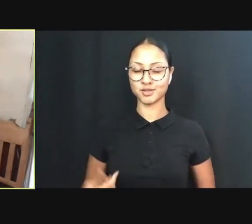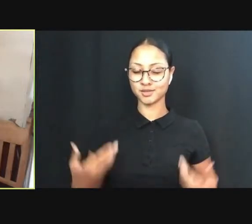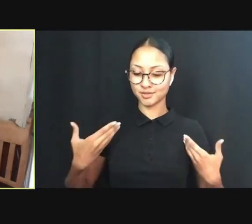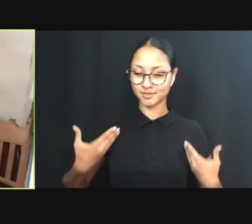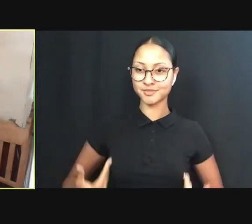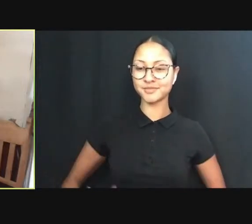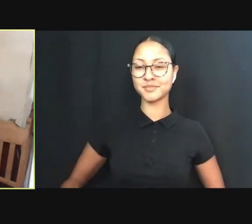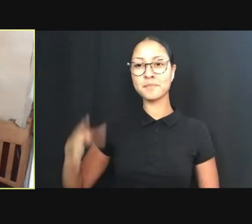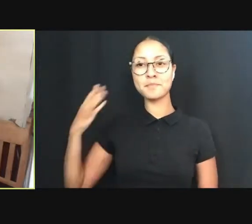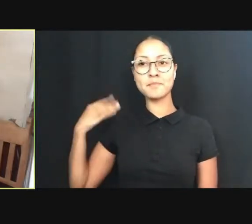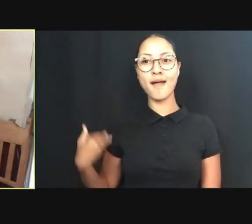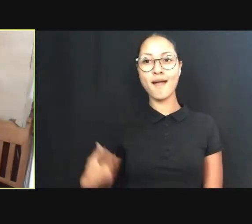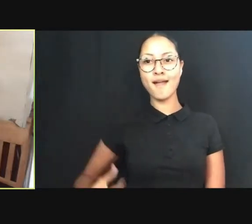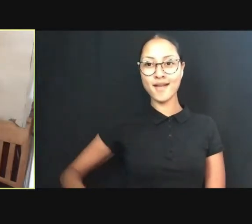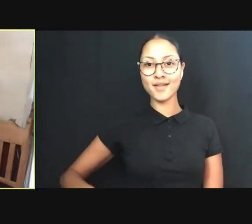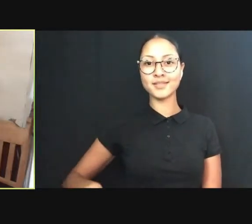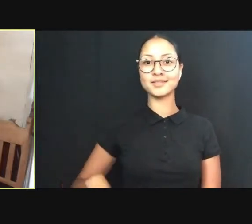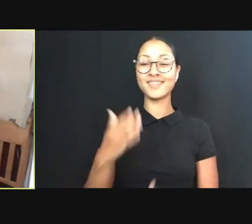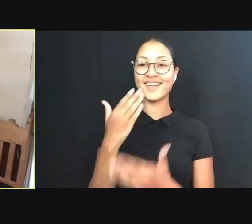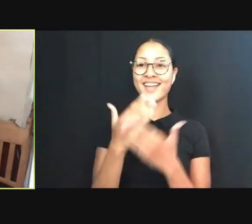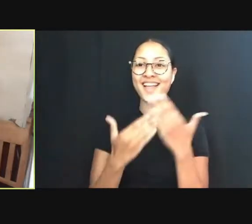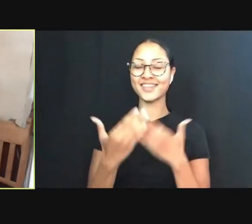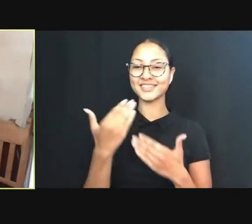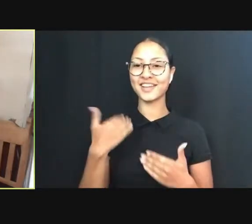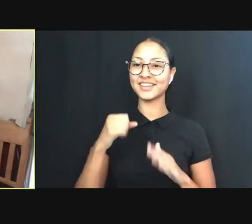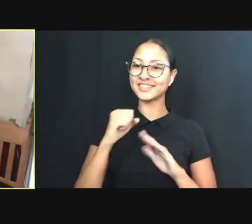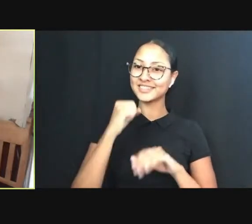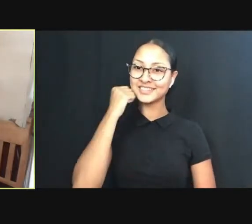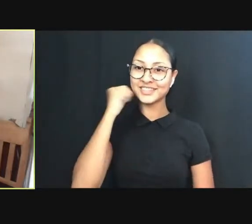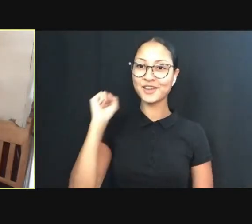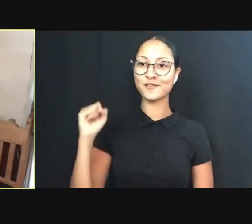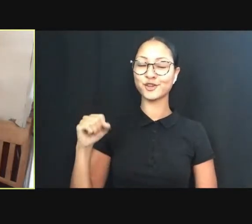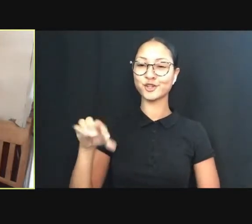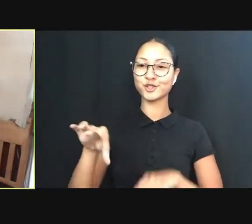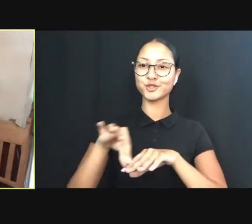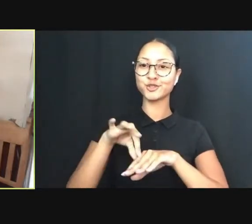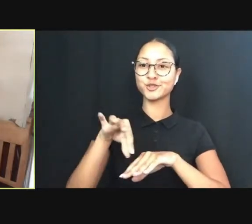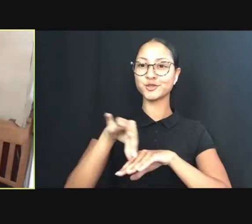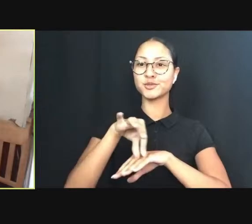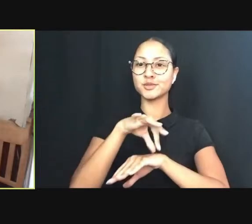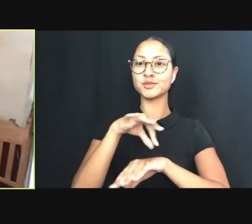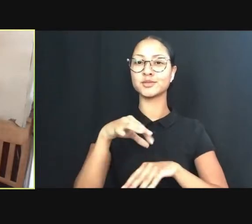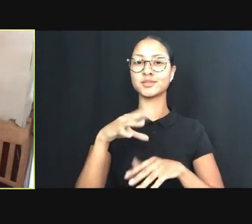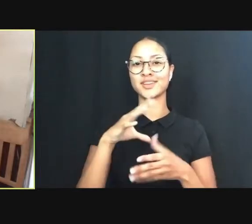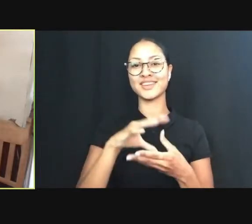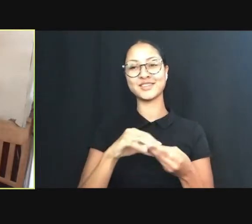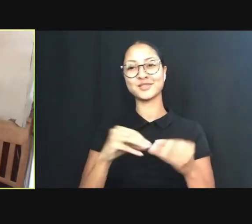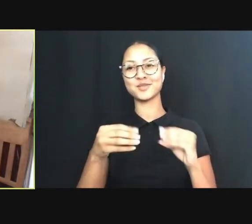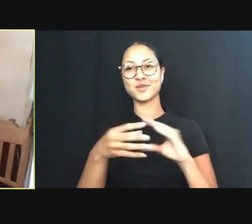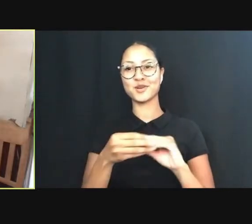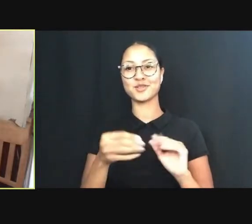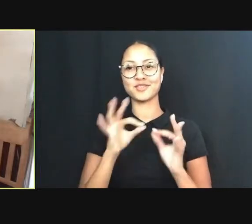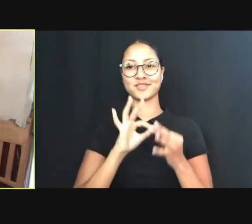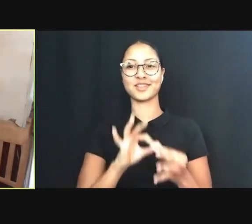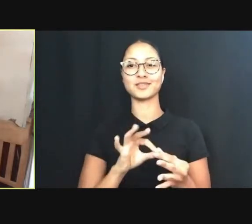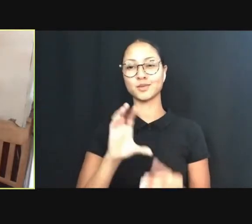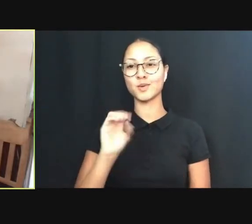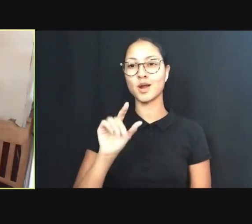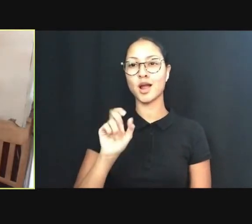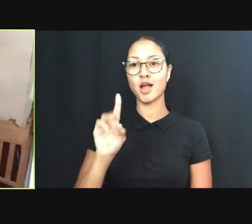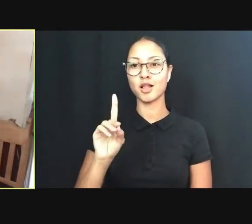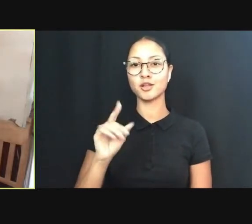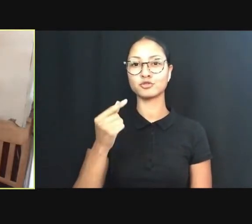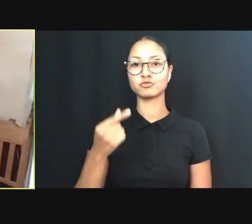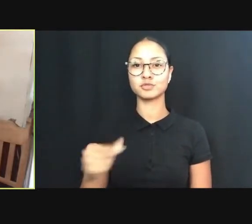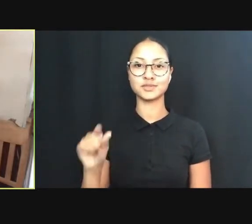My hands are adorned by silver and tell the story of collard greens, great migrations, Sierra Leone